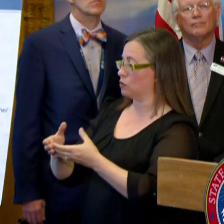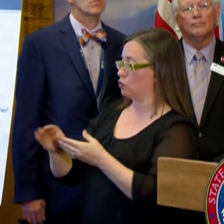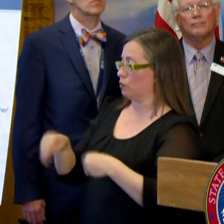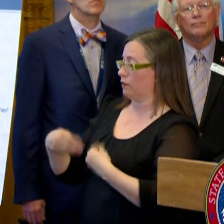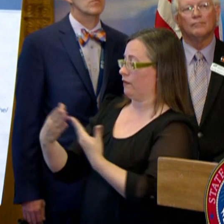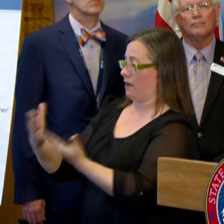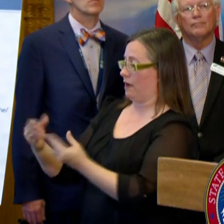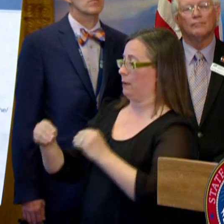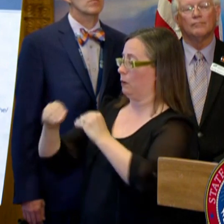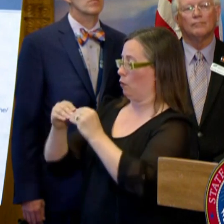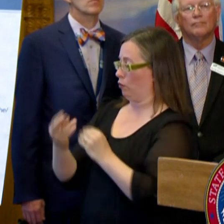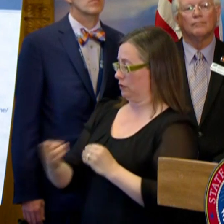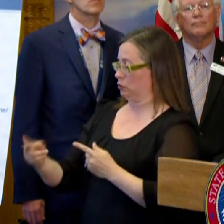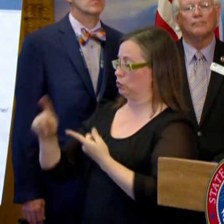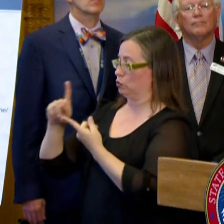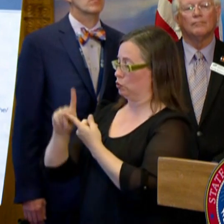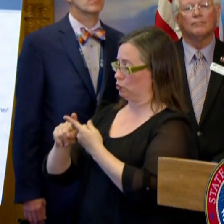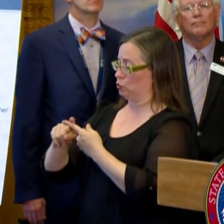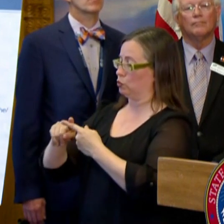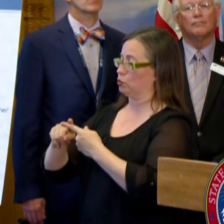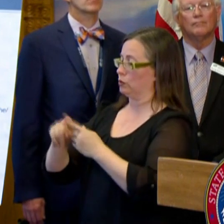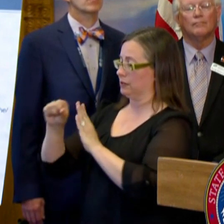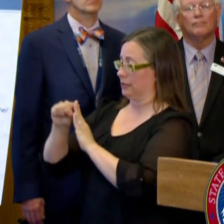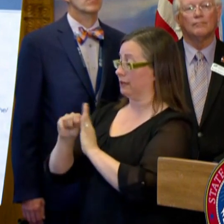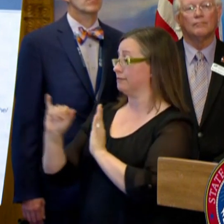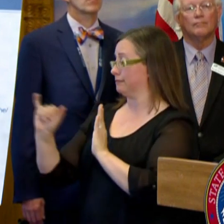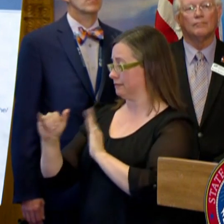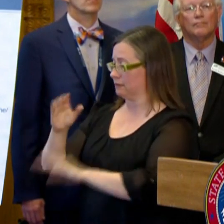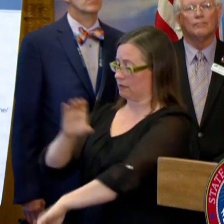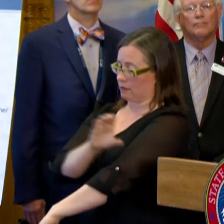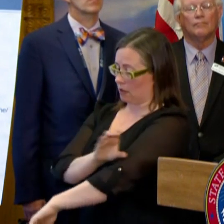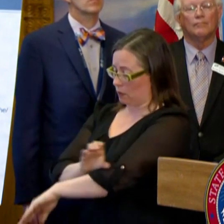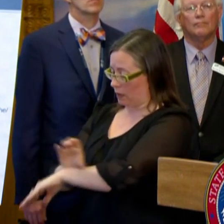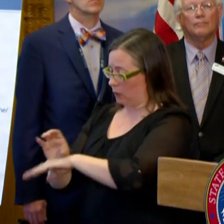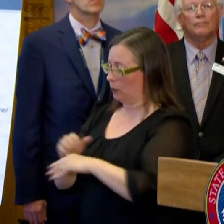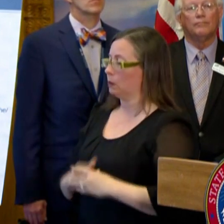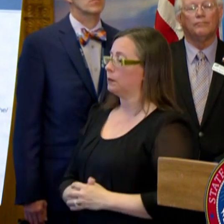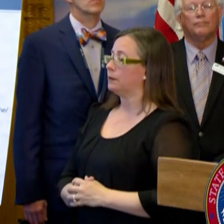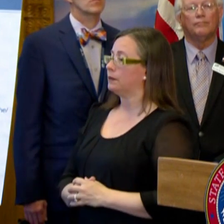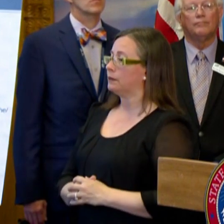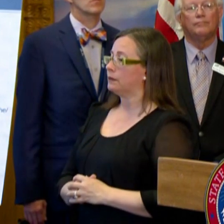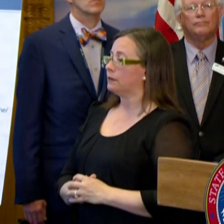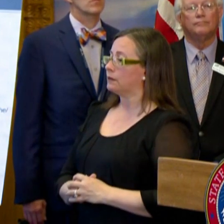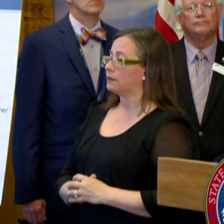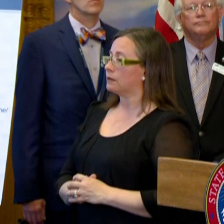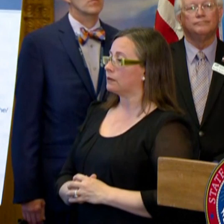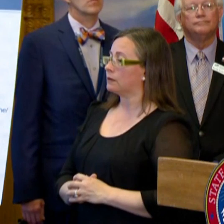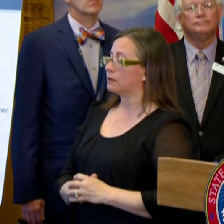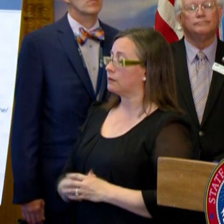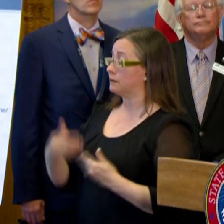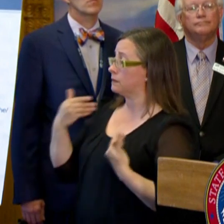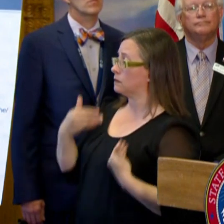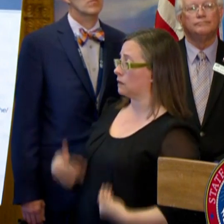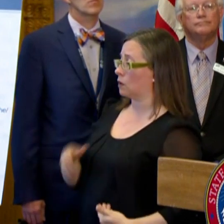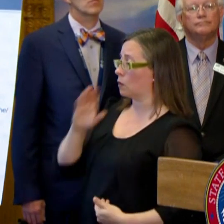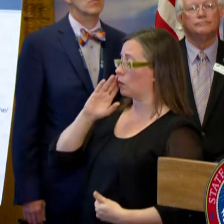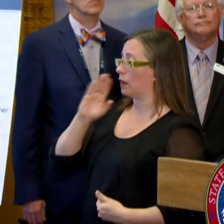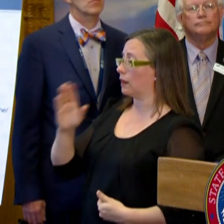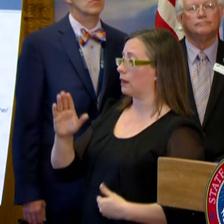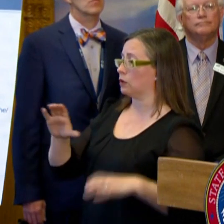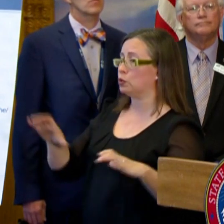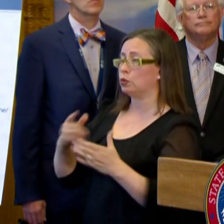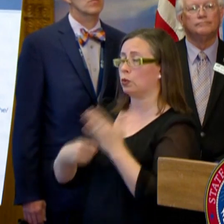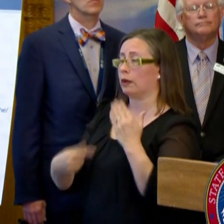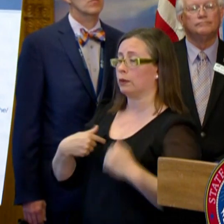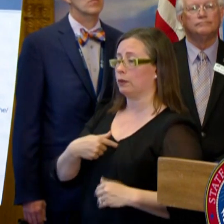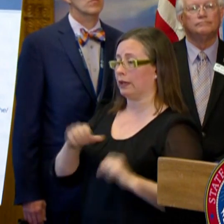states, including Colorado, to help prevent these outbreaks. Now, I know While I'm, of course, going to be doing what we can to